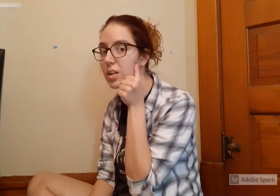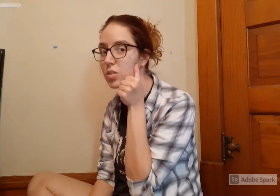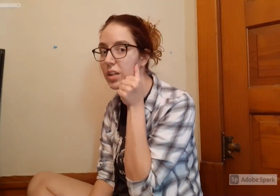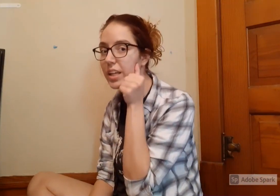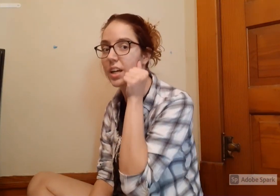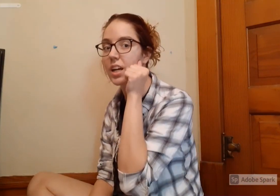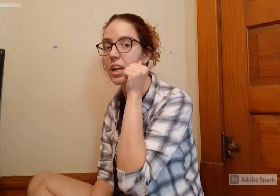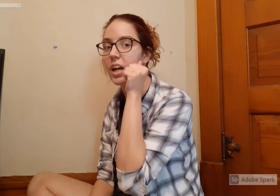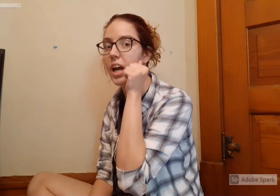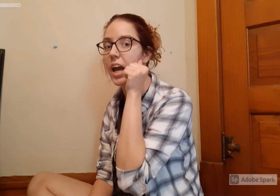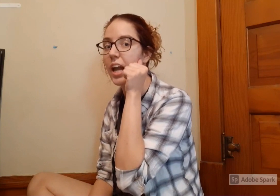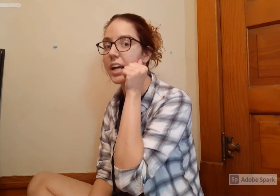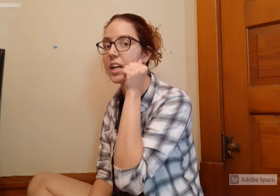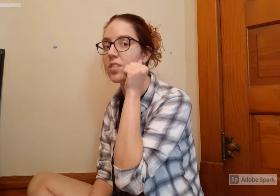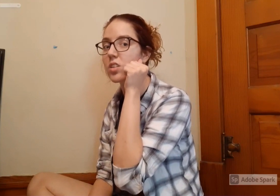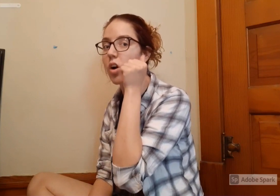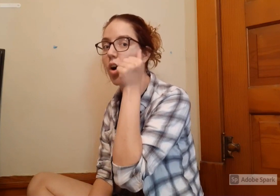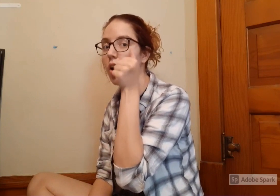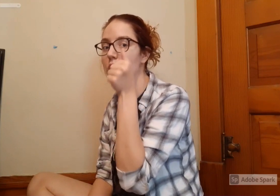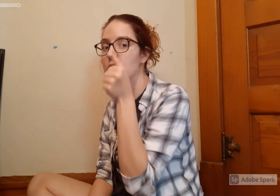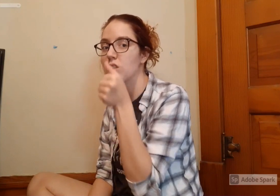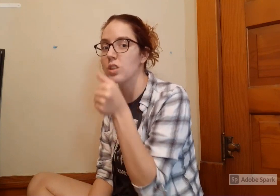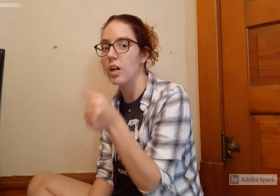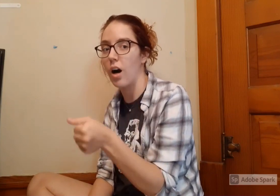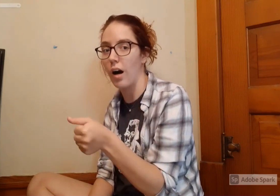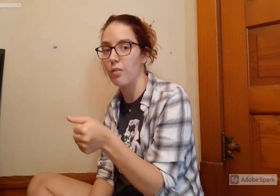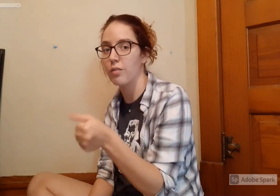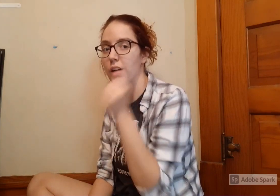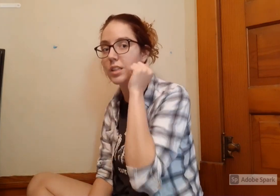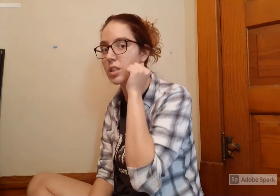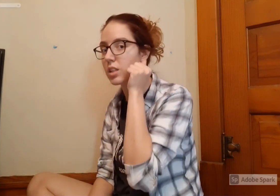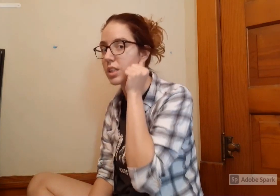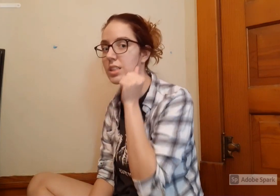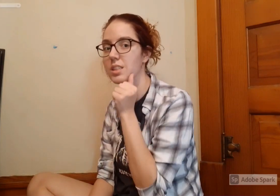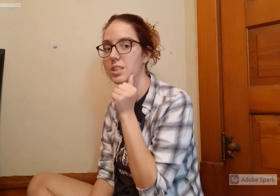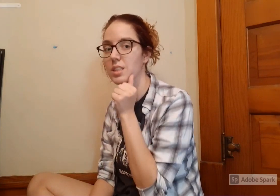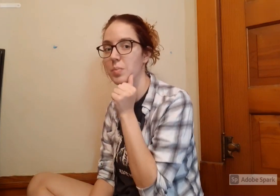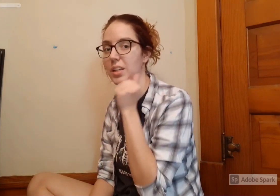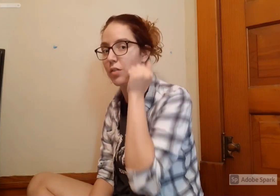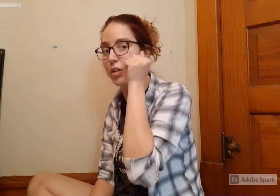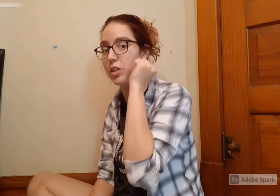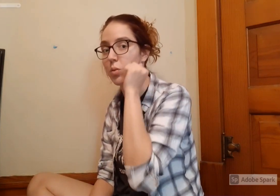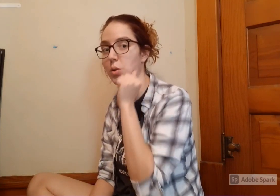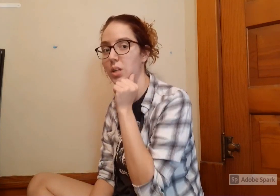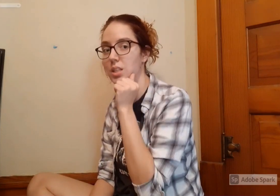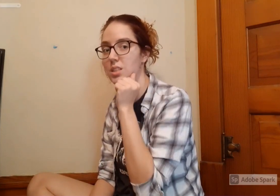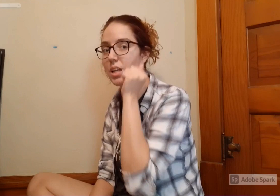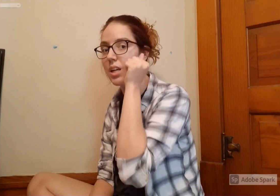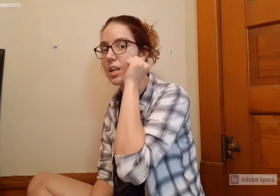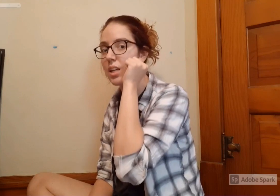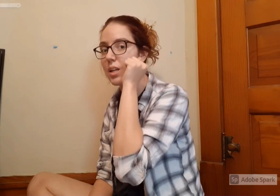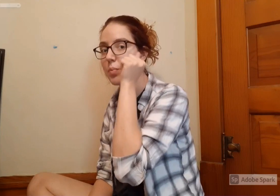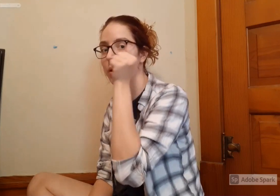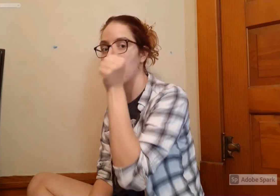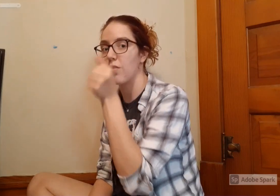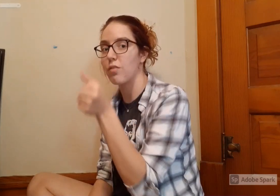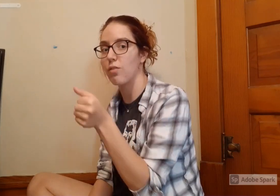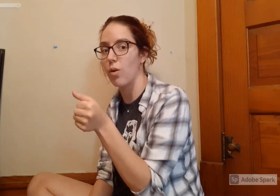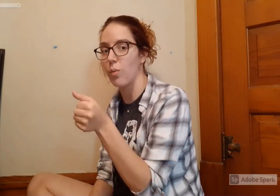right here, and it kind of does an arch off. It doesn't, this is something different. Don't do this. Put it forward.